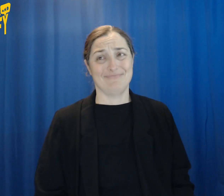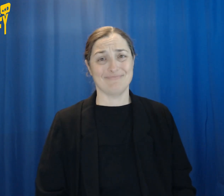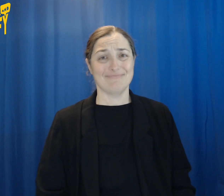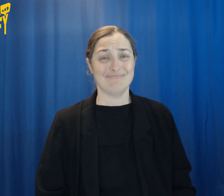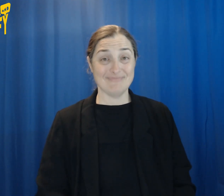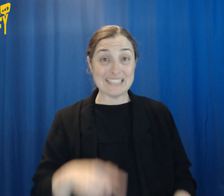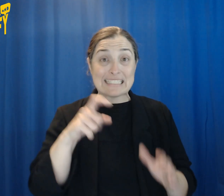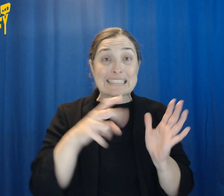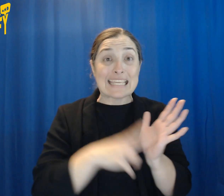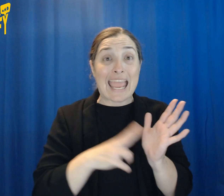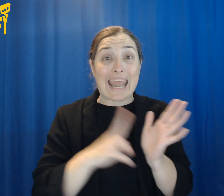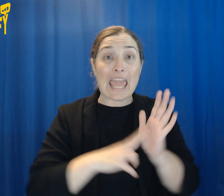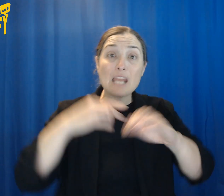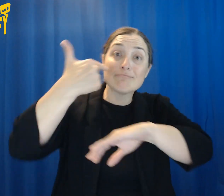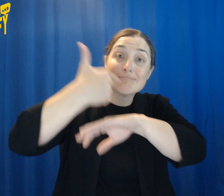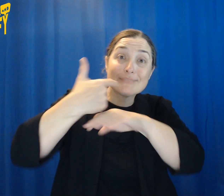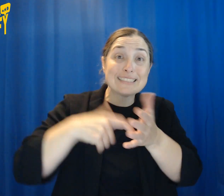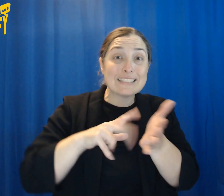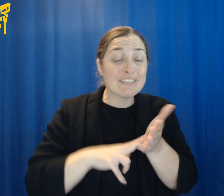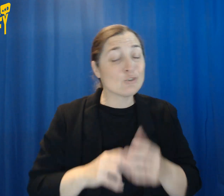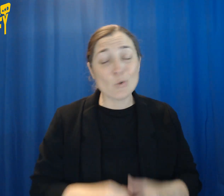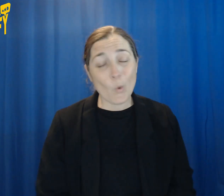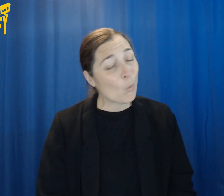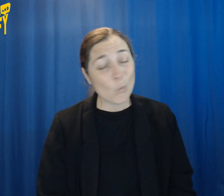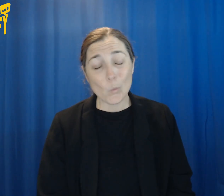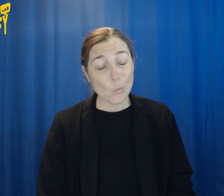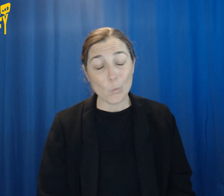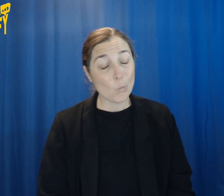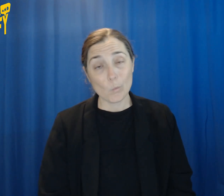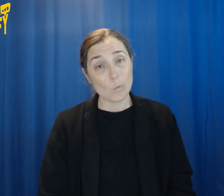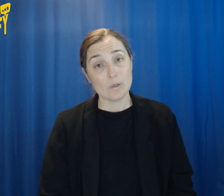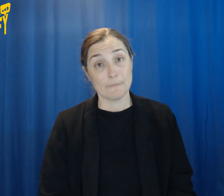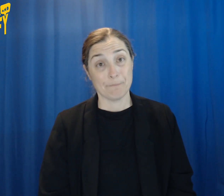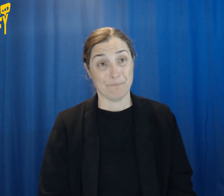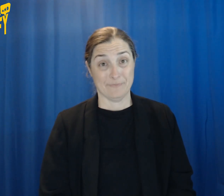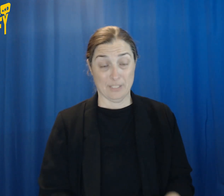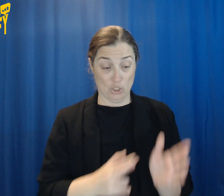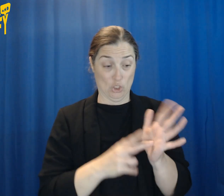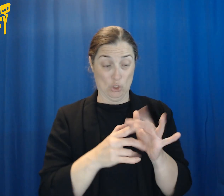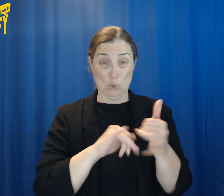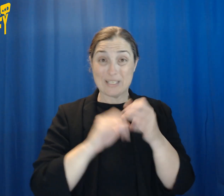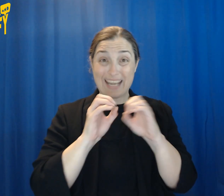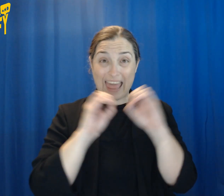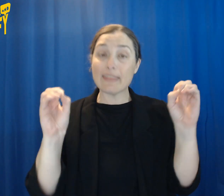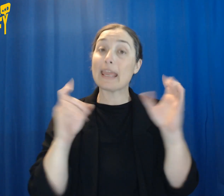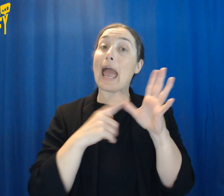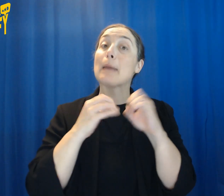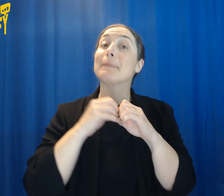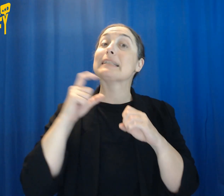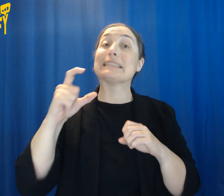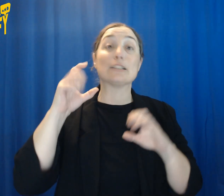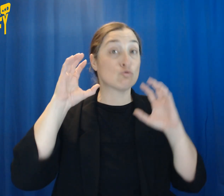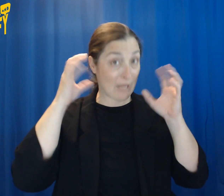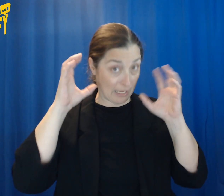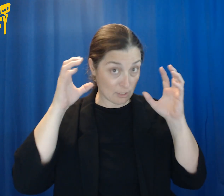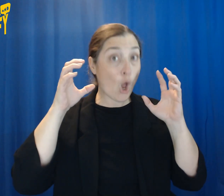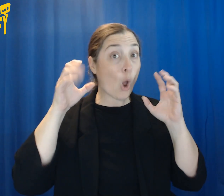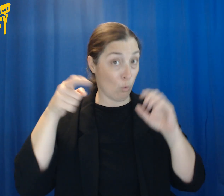CNN. I have not been on any news things. I was on ABC Radio, which was nice. That's